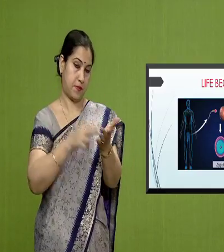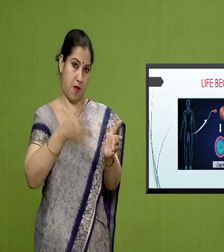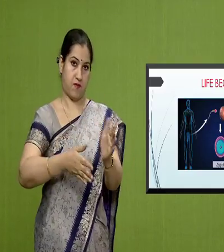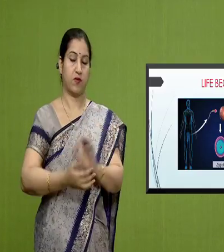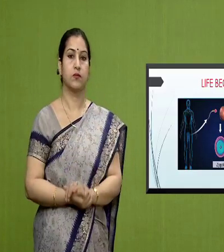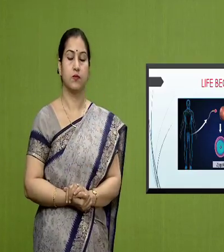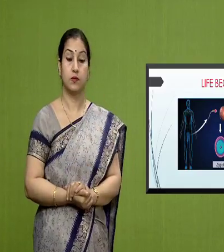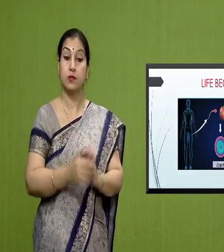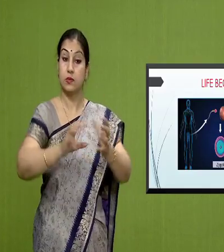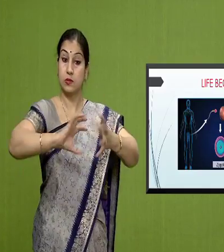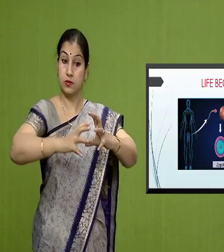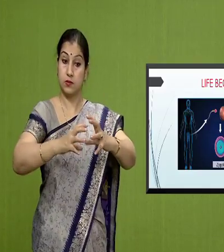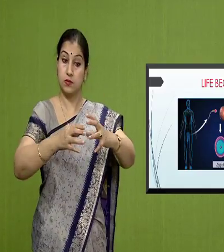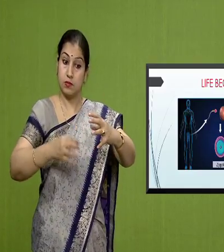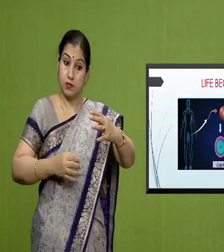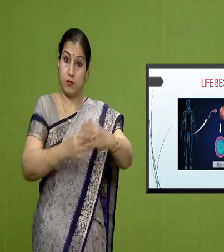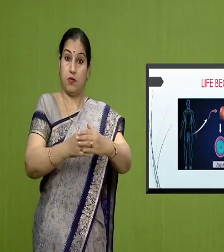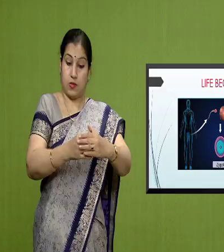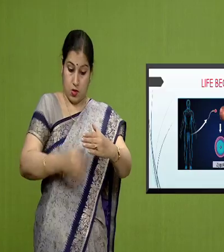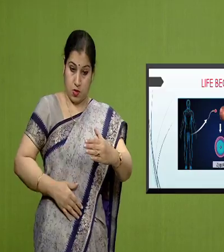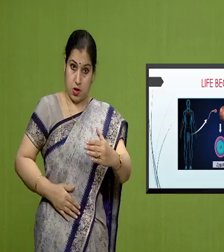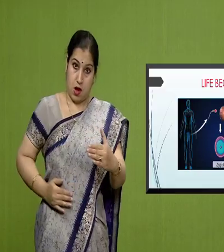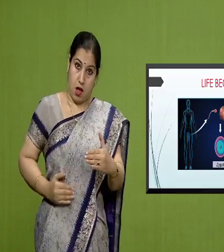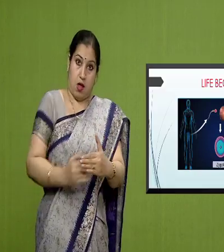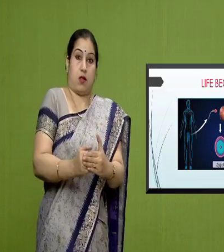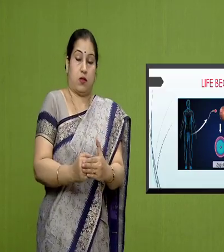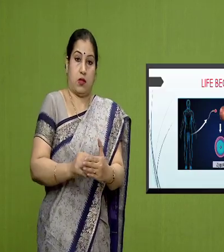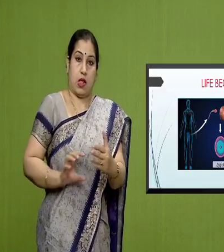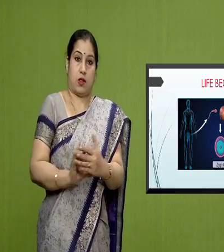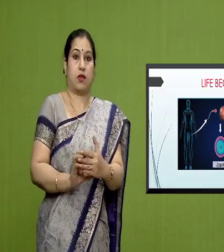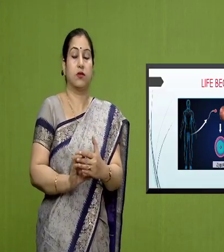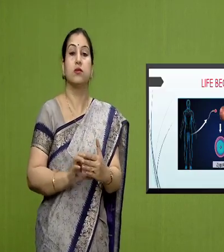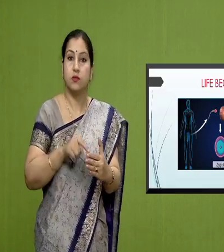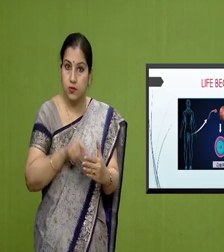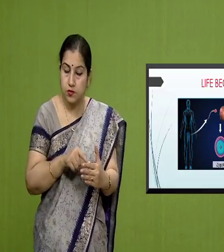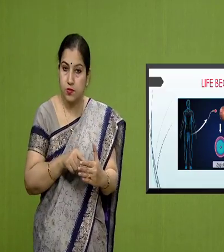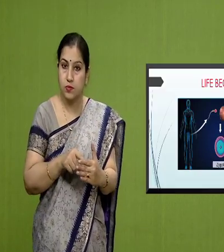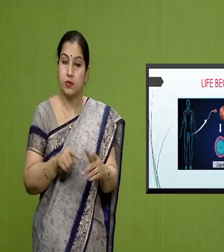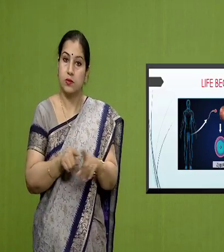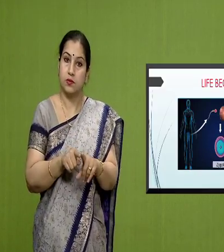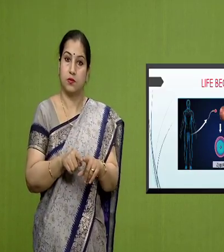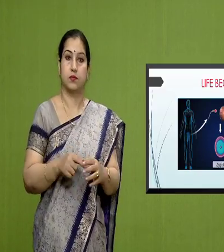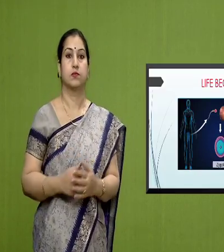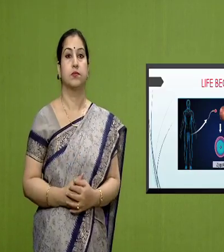Zygote gets attached in the wall of the womb or uterus.